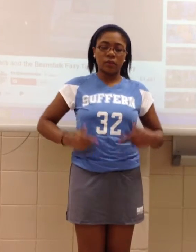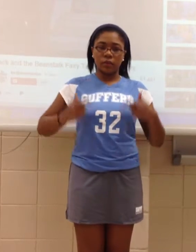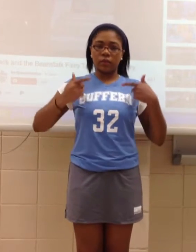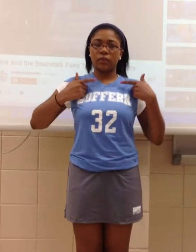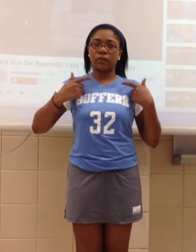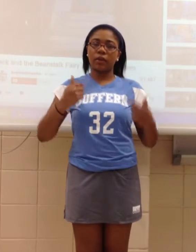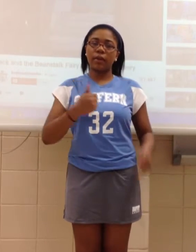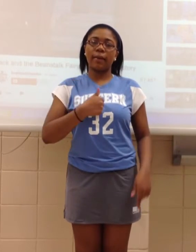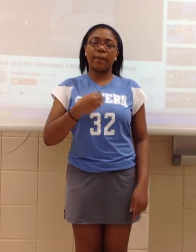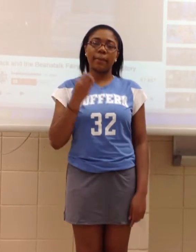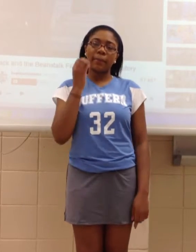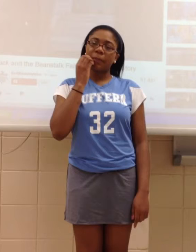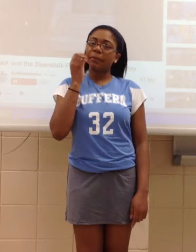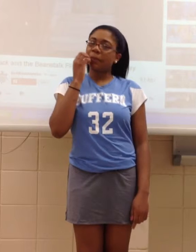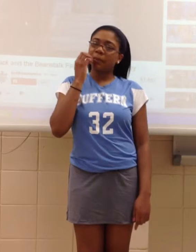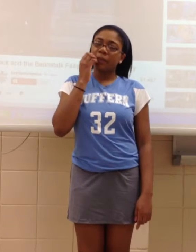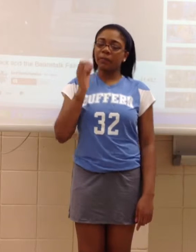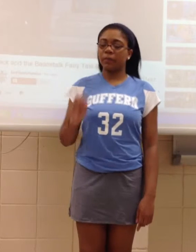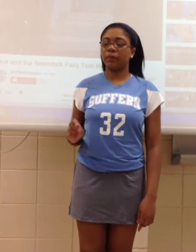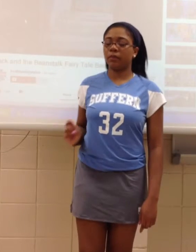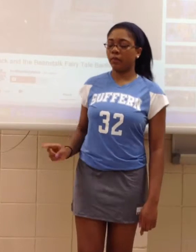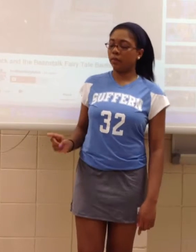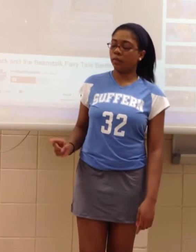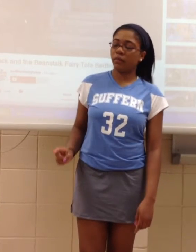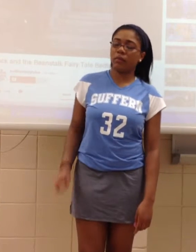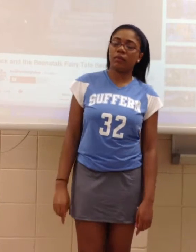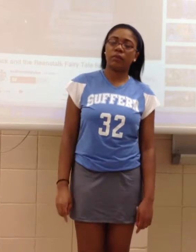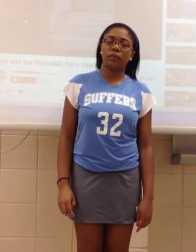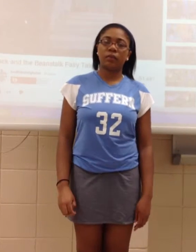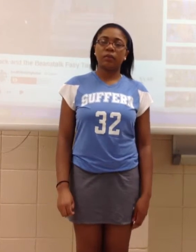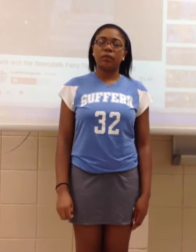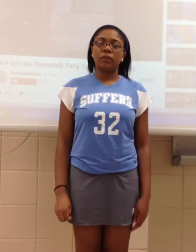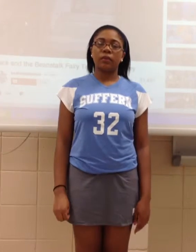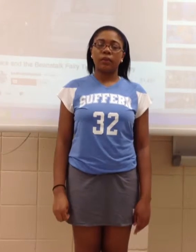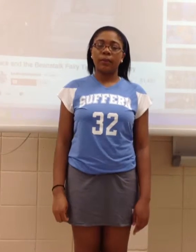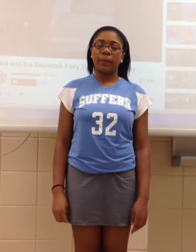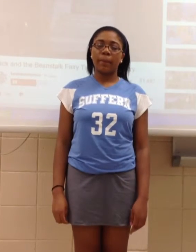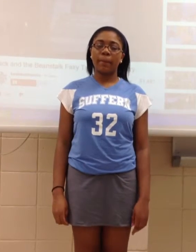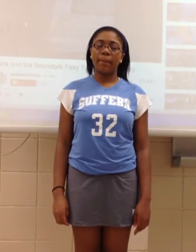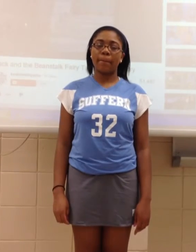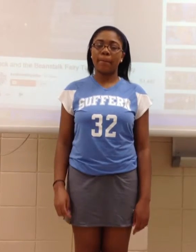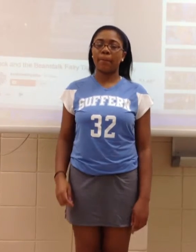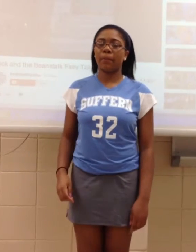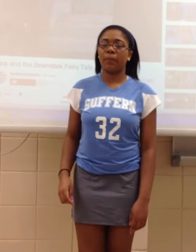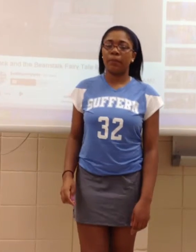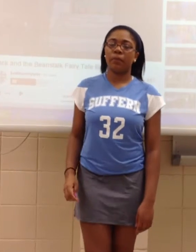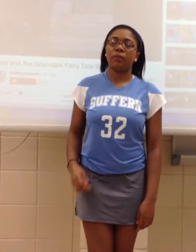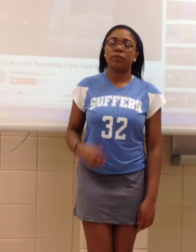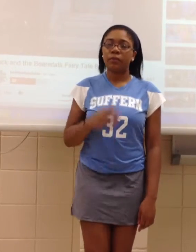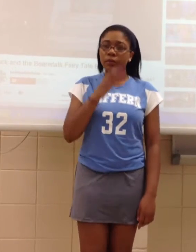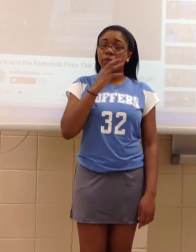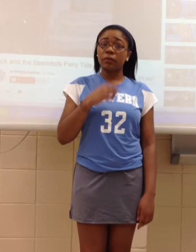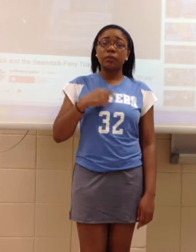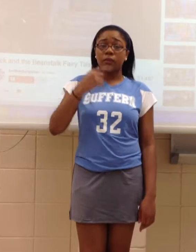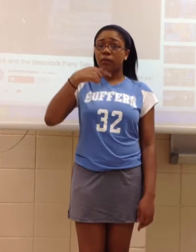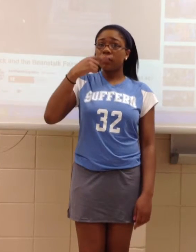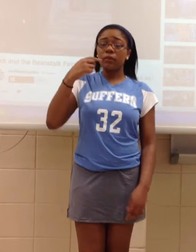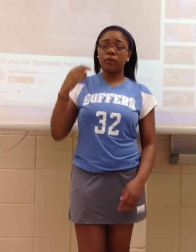he dead, I'll grind his bones to make my bread." "You only smell the stew I have